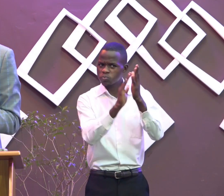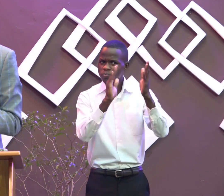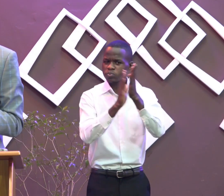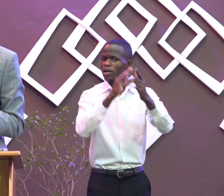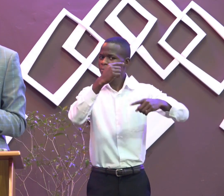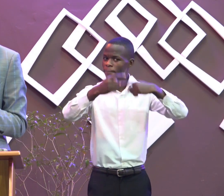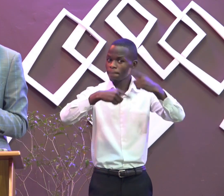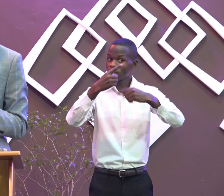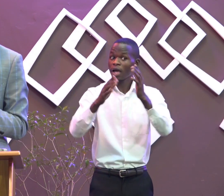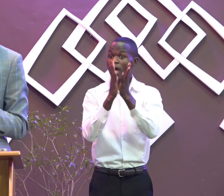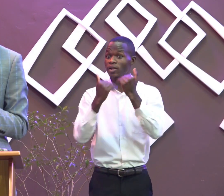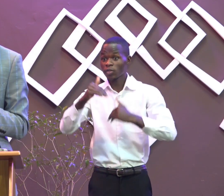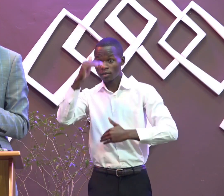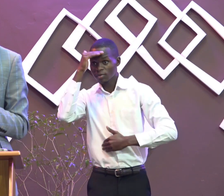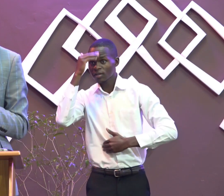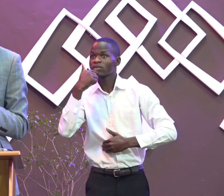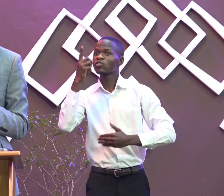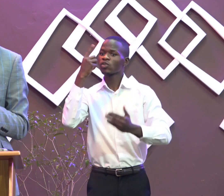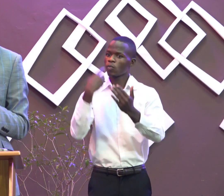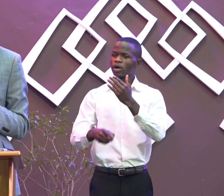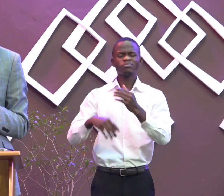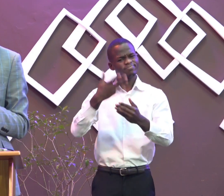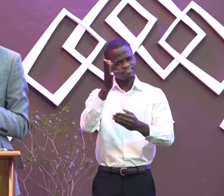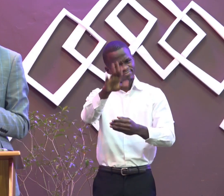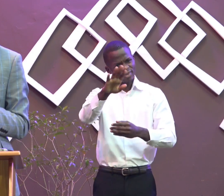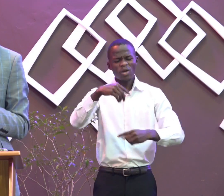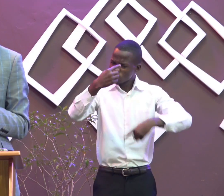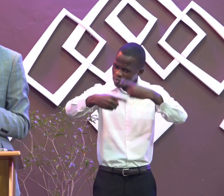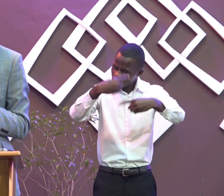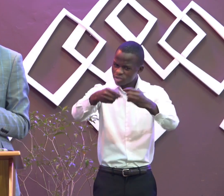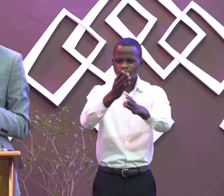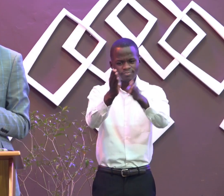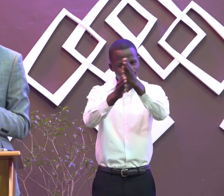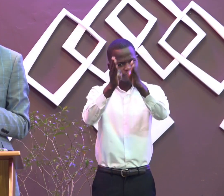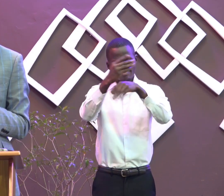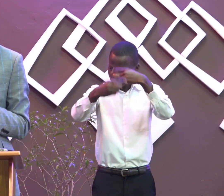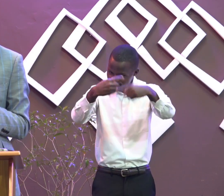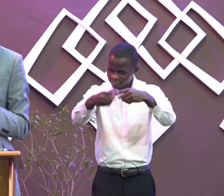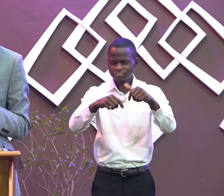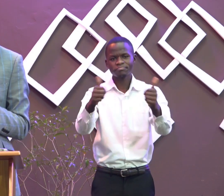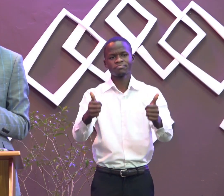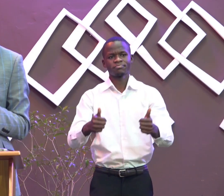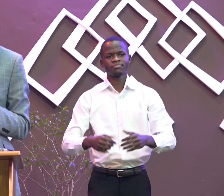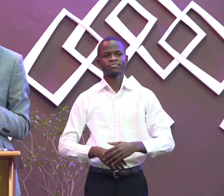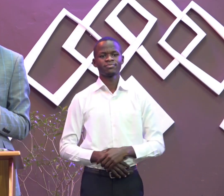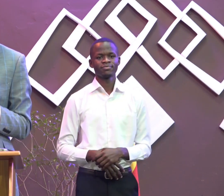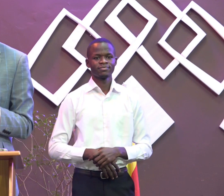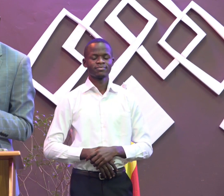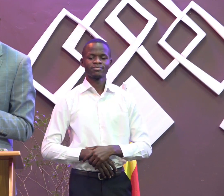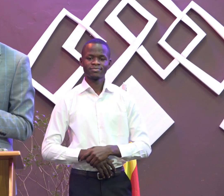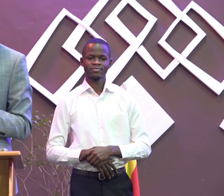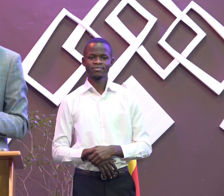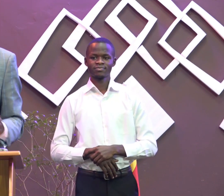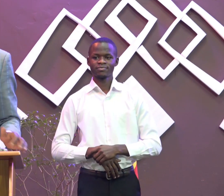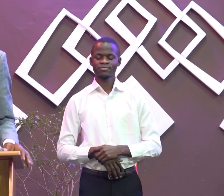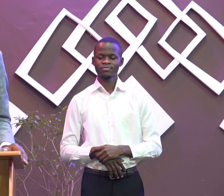musimbe. So they had gone even to police, so police came with a patrol to see what was happening, and when they reached here, there was great praise going